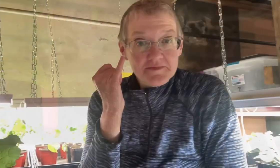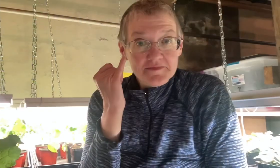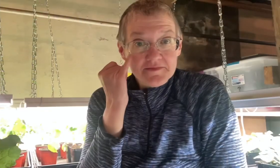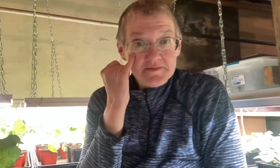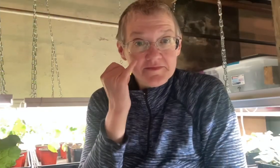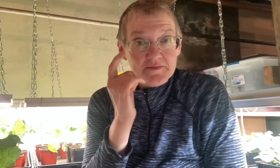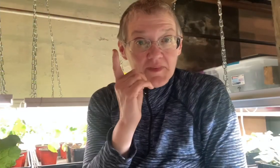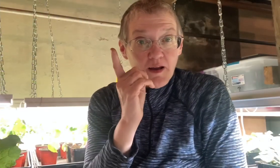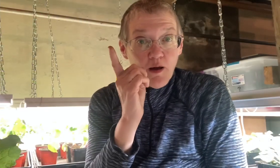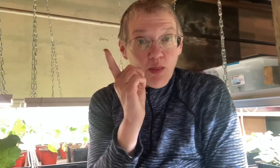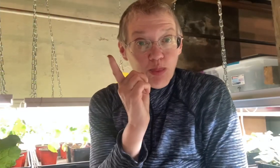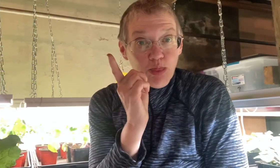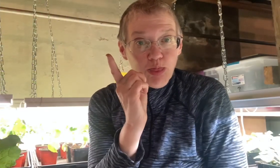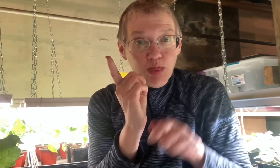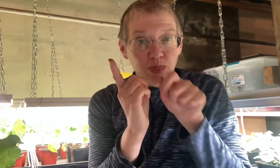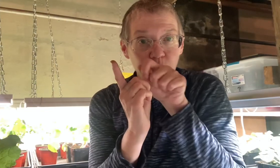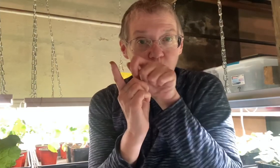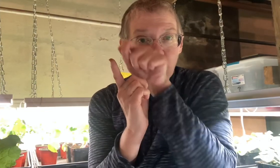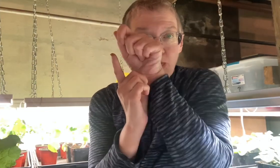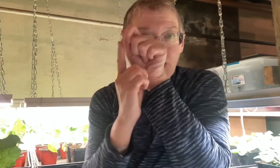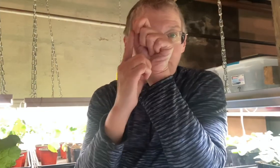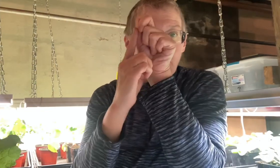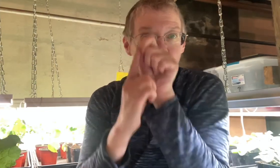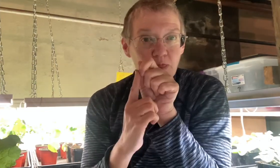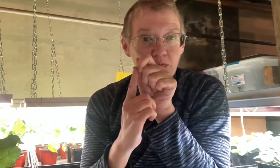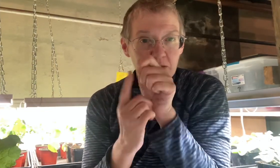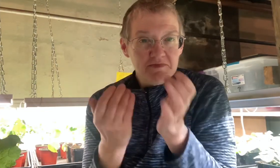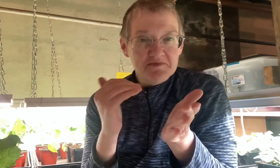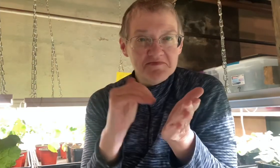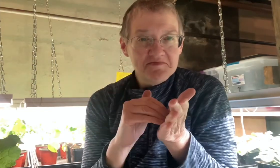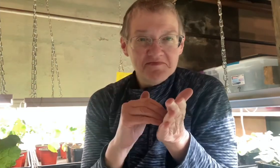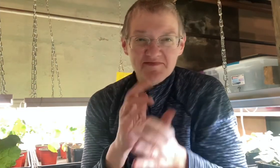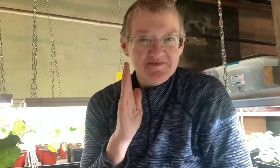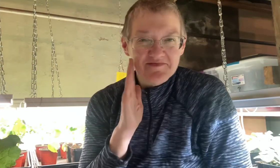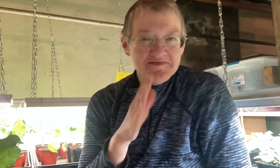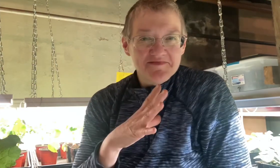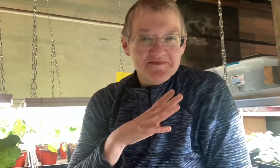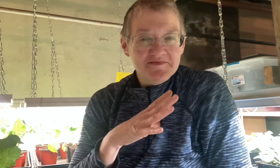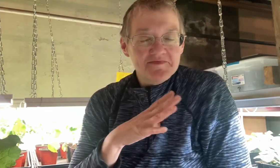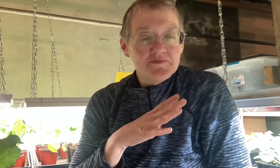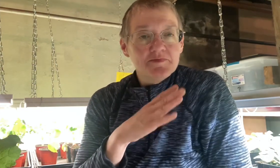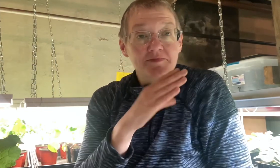And if your skewer goes in a little crooked, just pull it out and put it back in again.